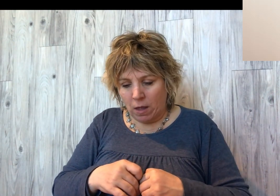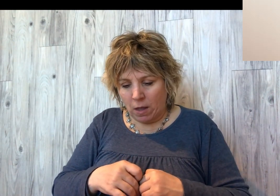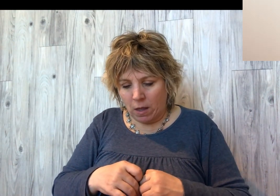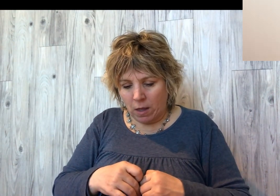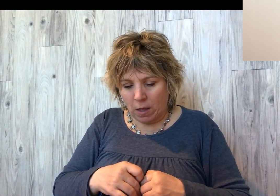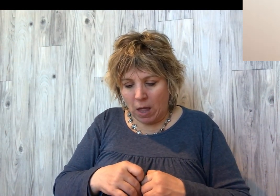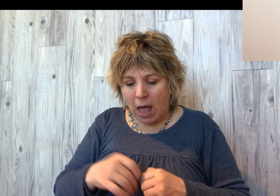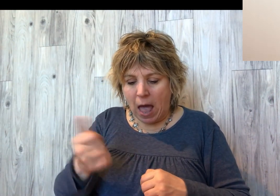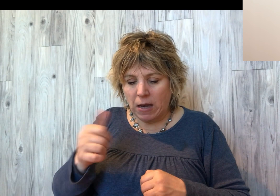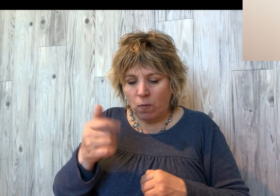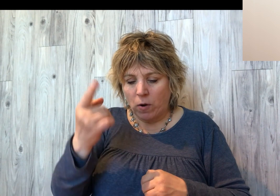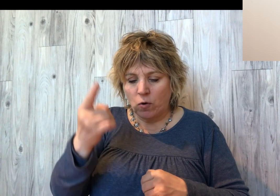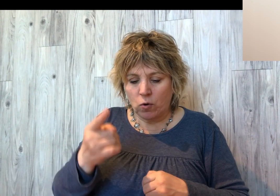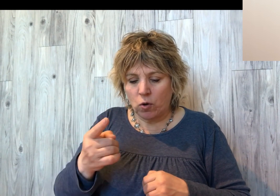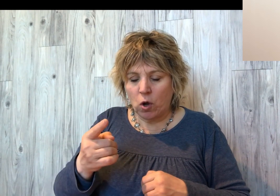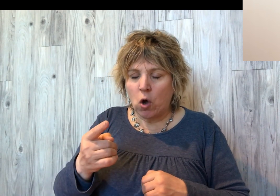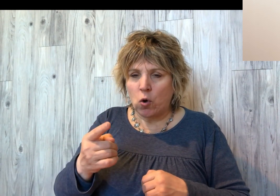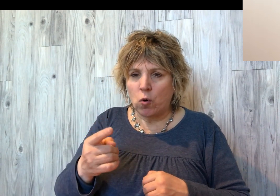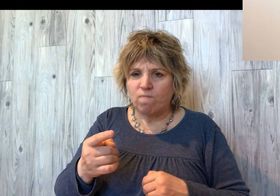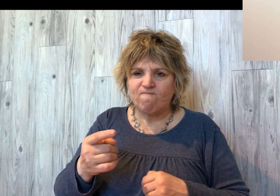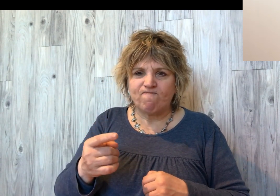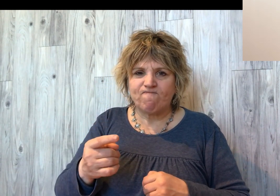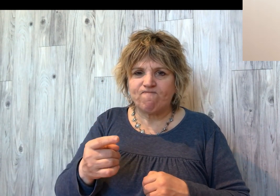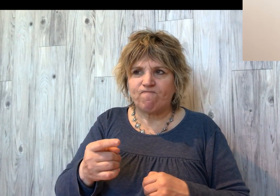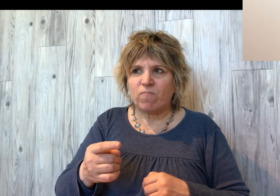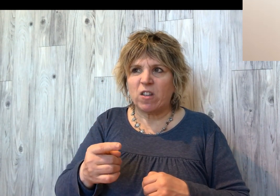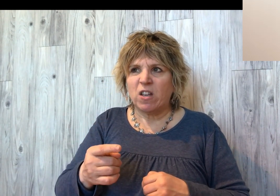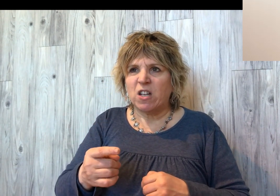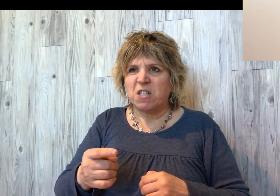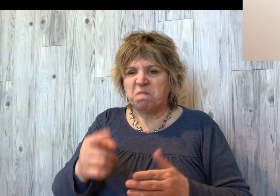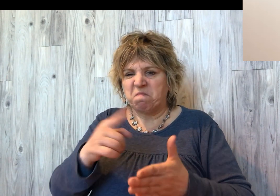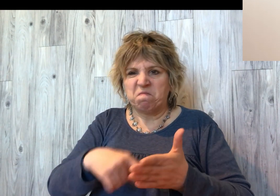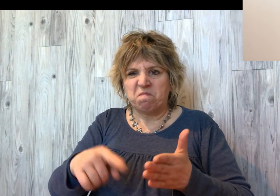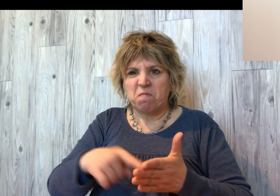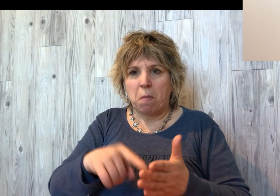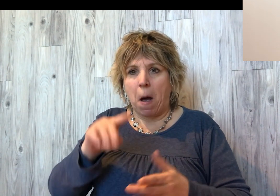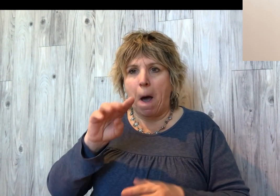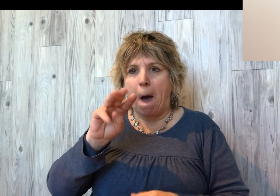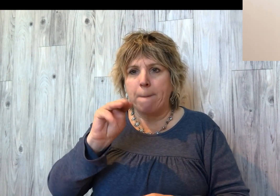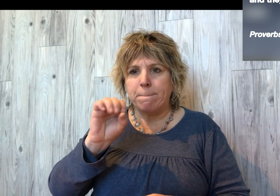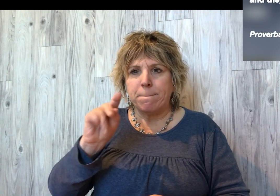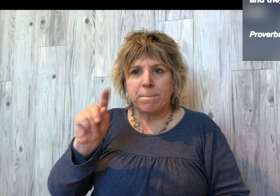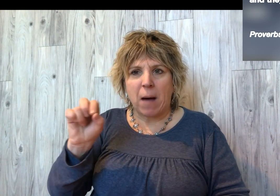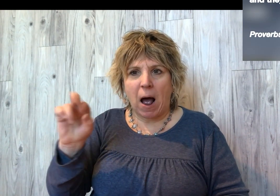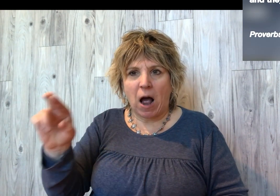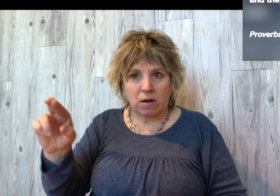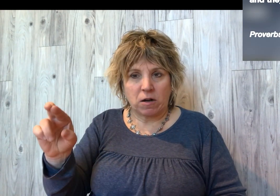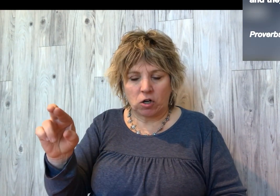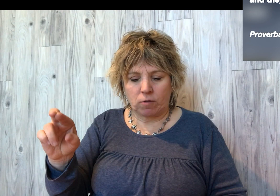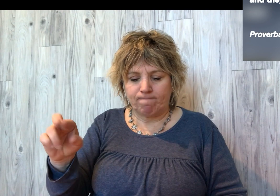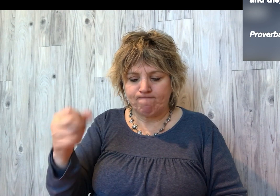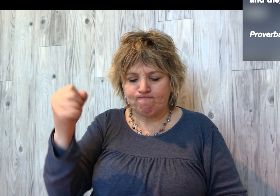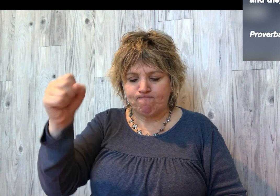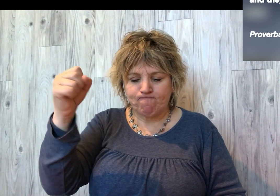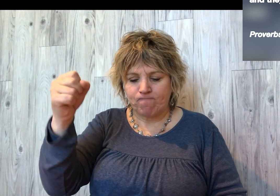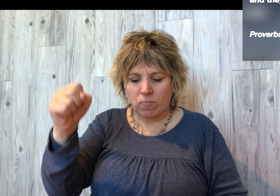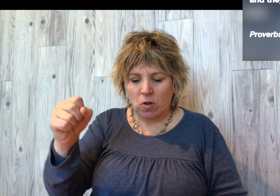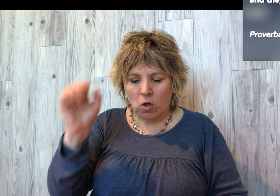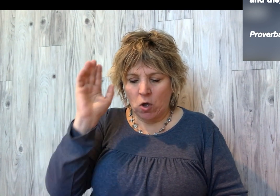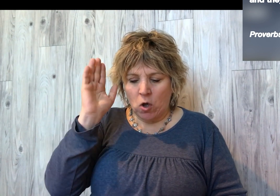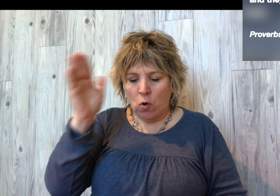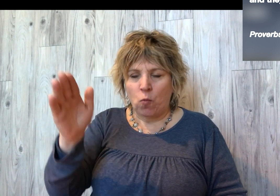mockers. See, anyone who rebukes a mocker, Proverbs 9, 7 through 8, listen to what Solomon says. Anyone who rebukes a